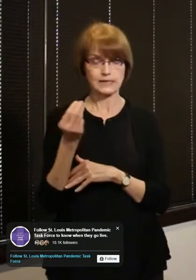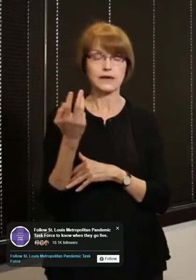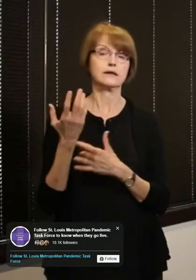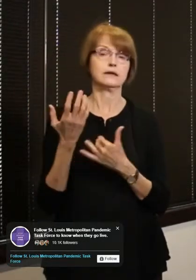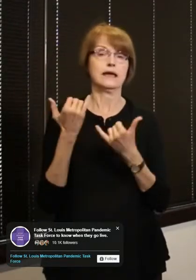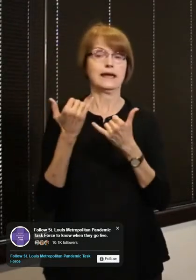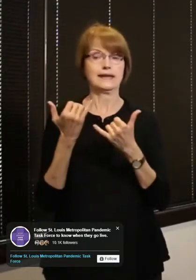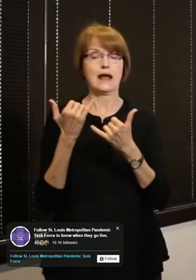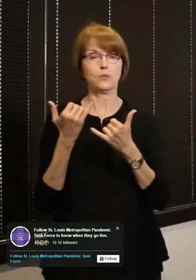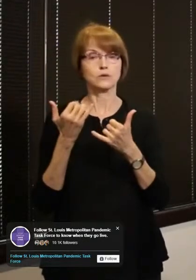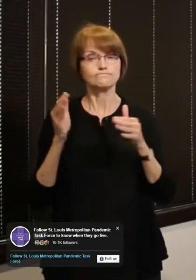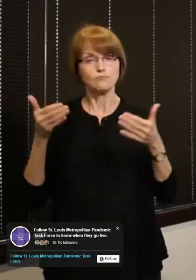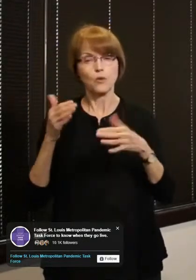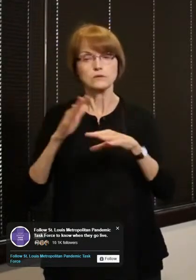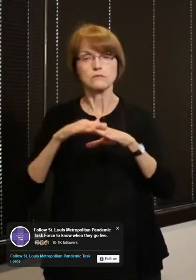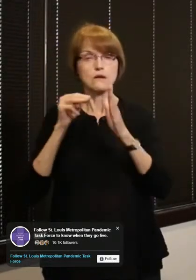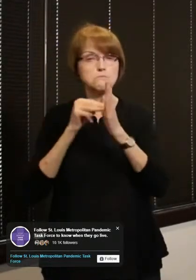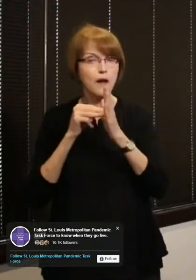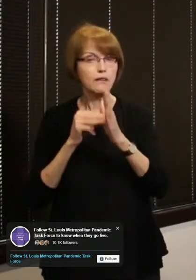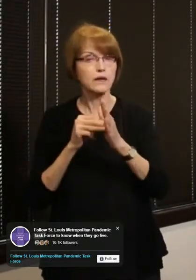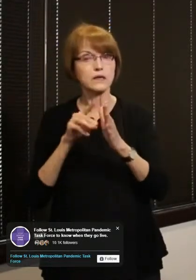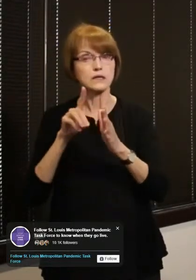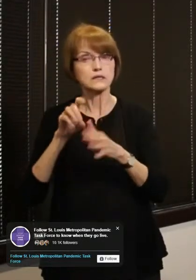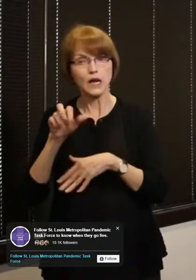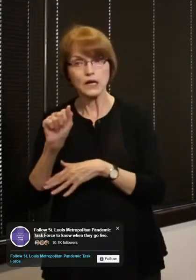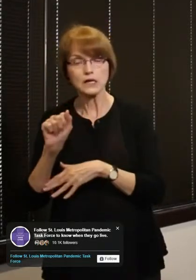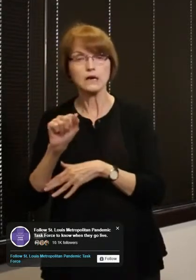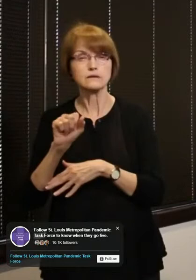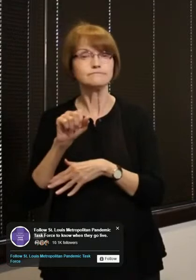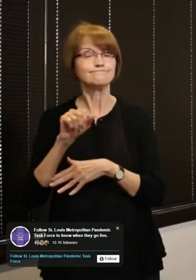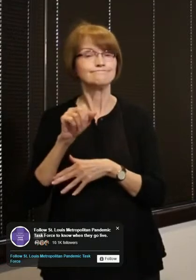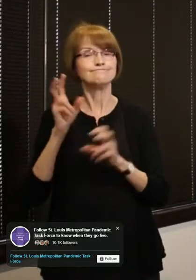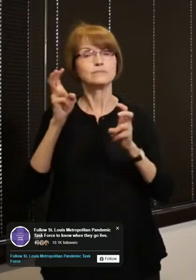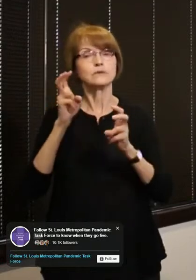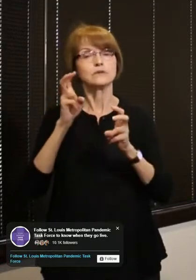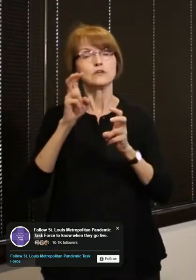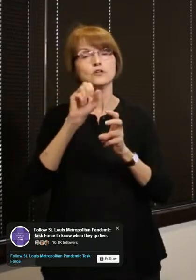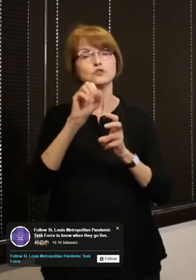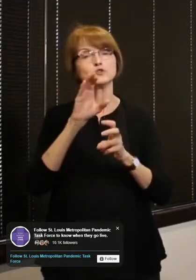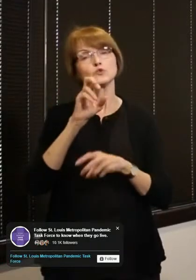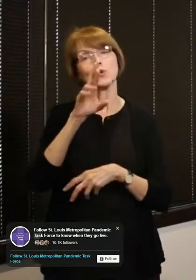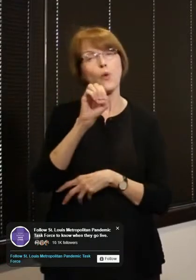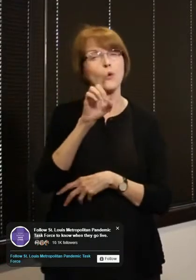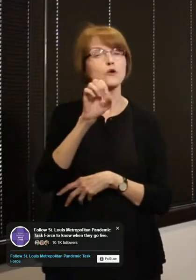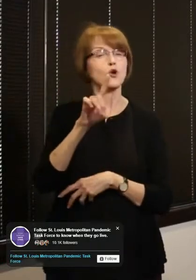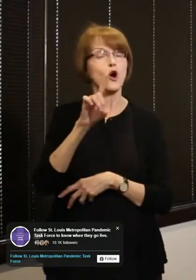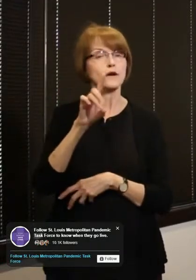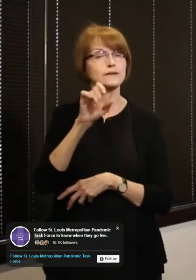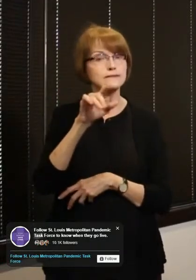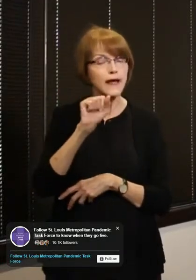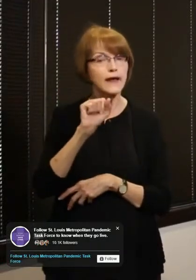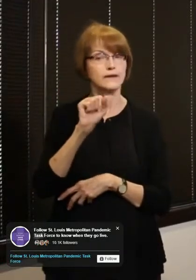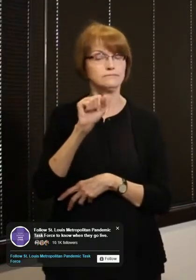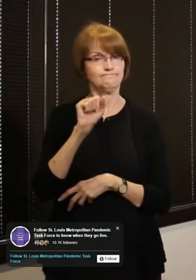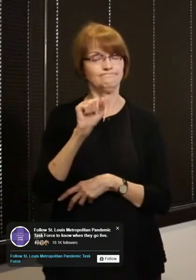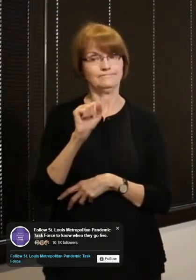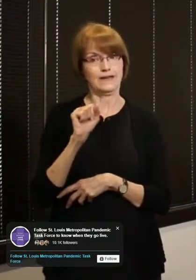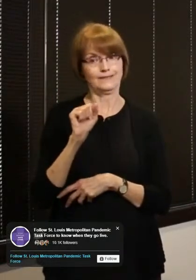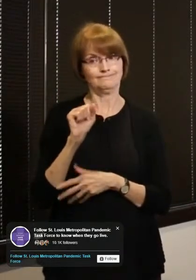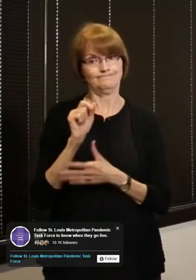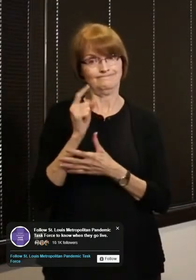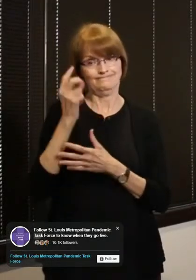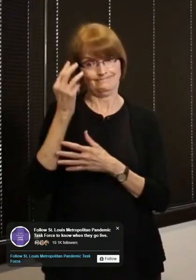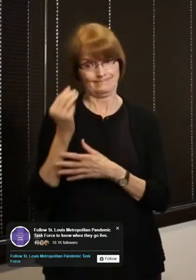closer look at some of our modeling data and our scorecard data like we did the previous couple of weeks to give you a better idea on where